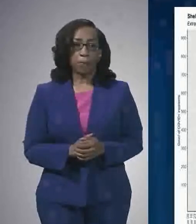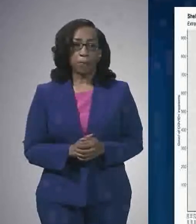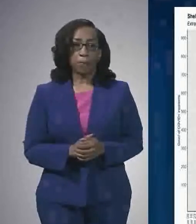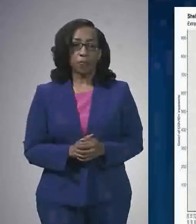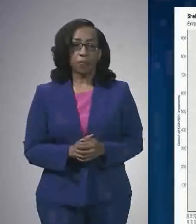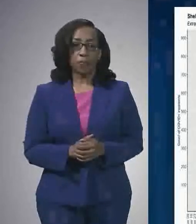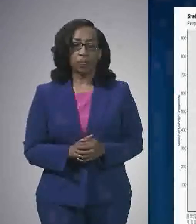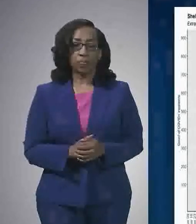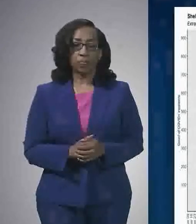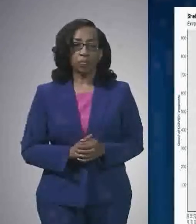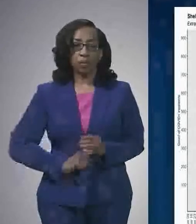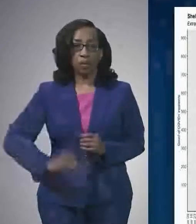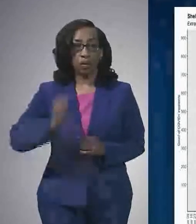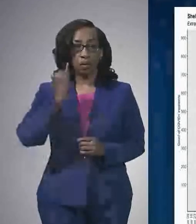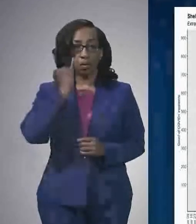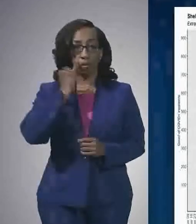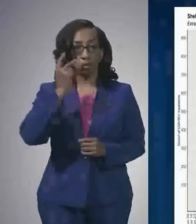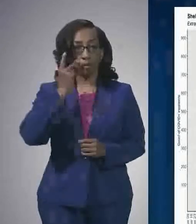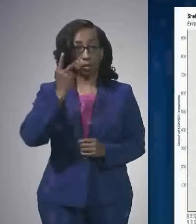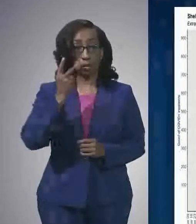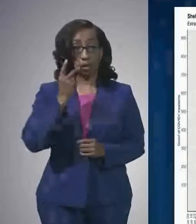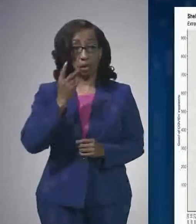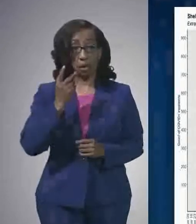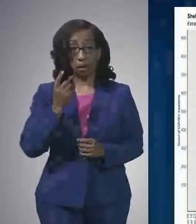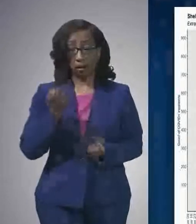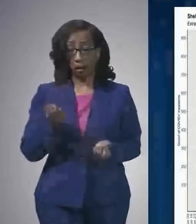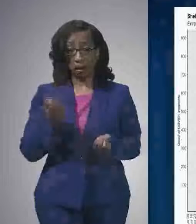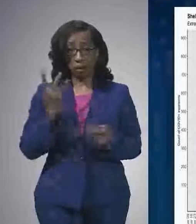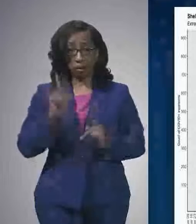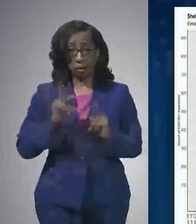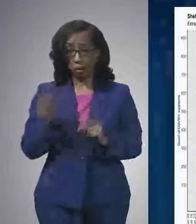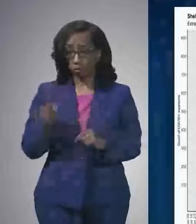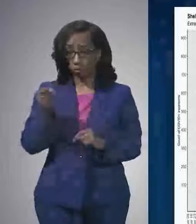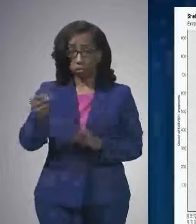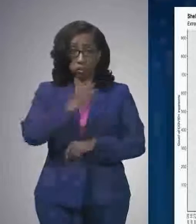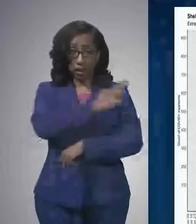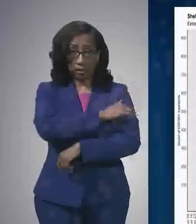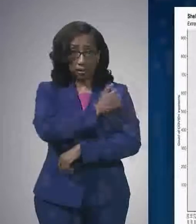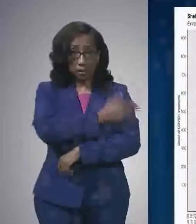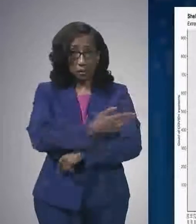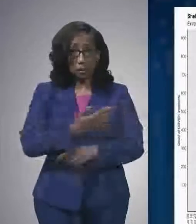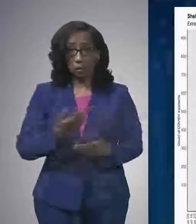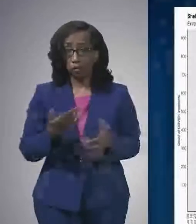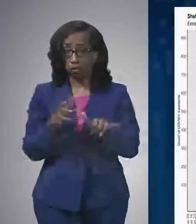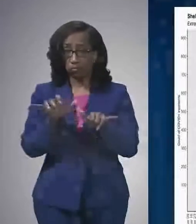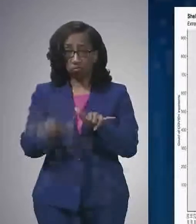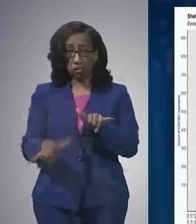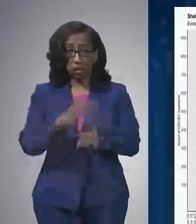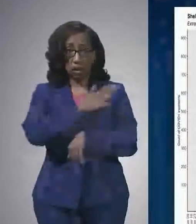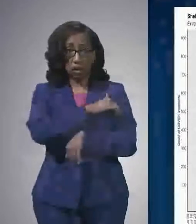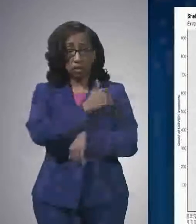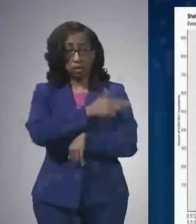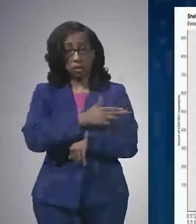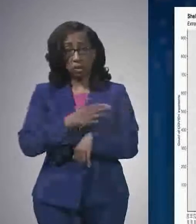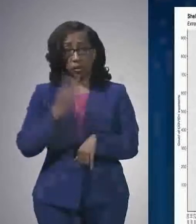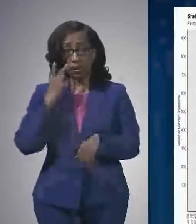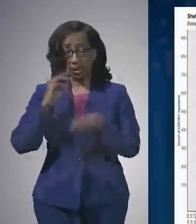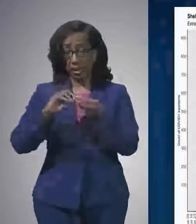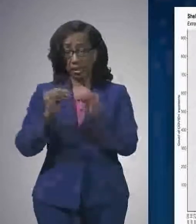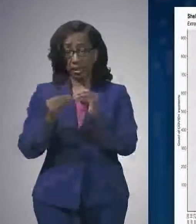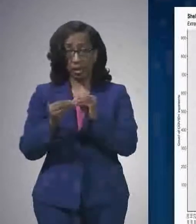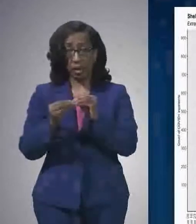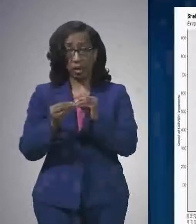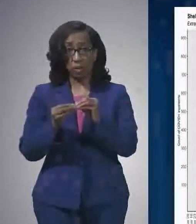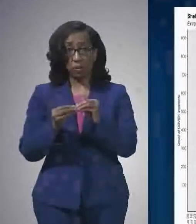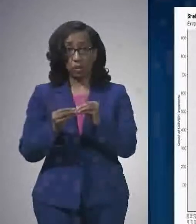When we look at hospitalizations and hospital utilization rates, we are almost back to where